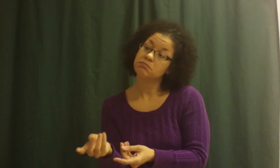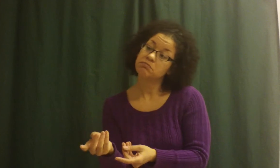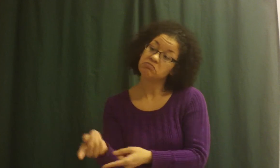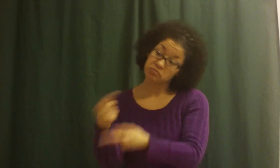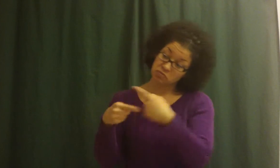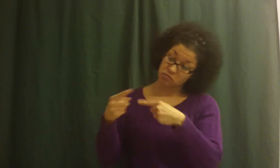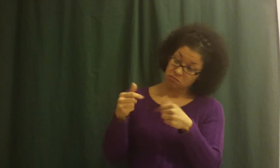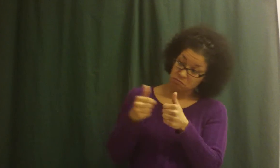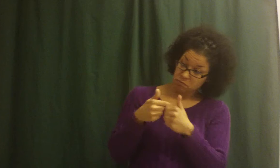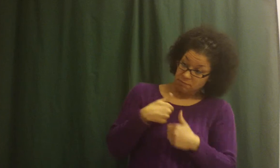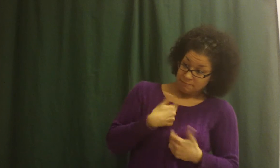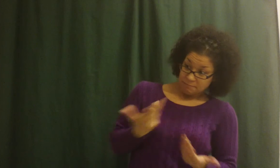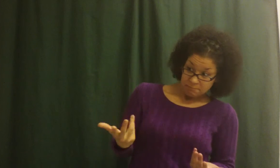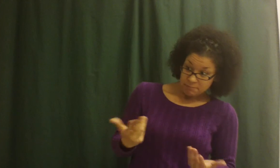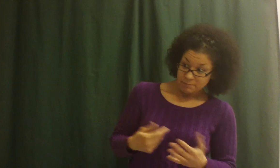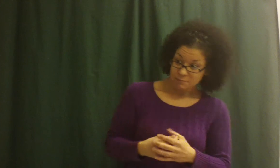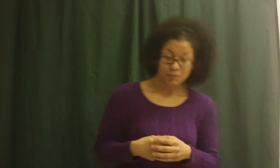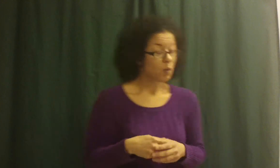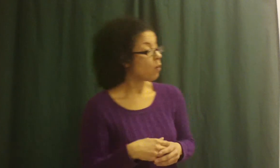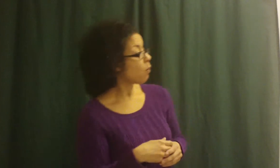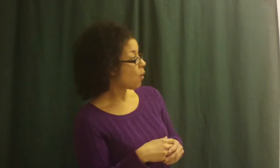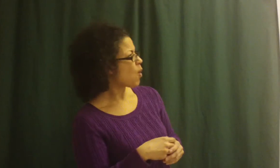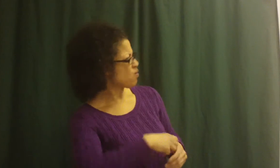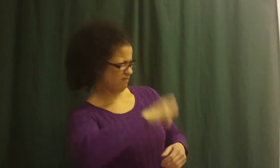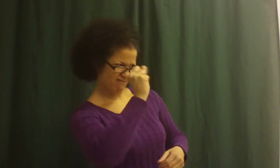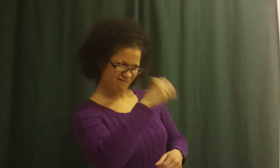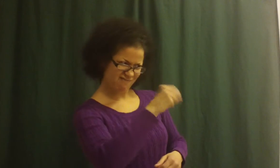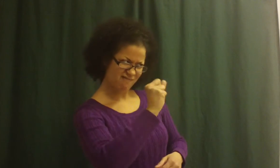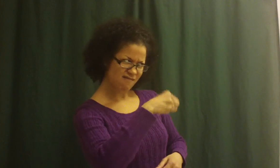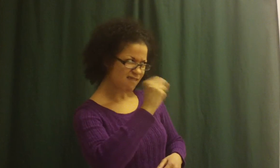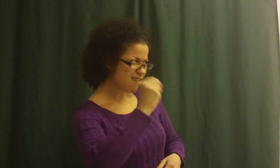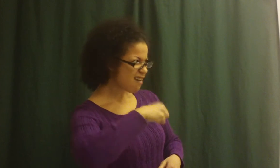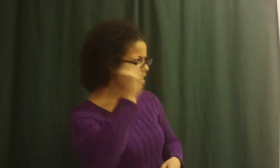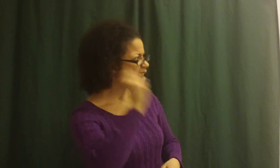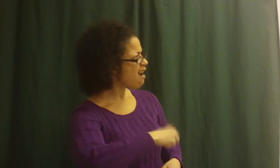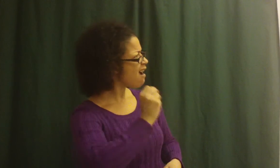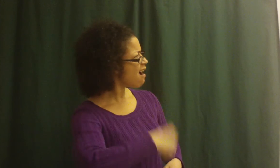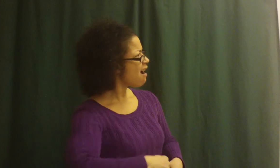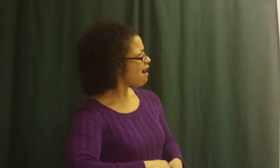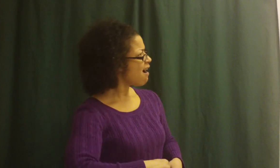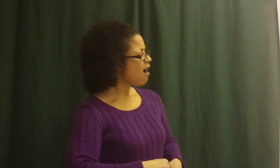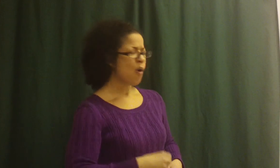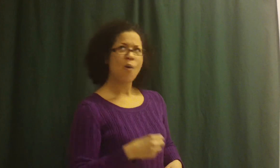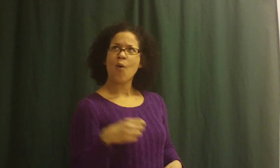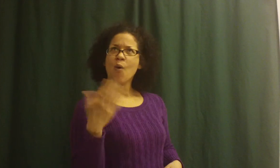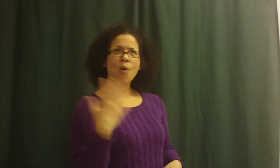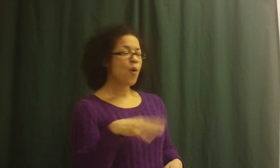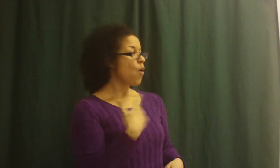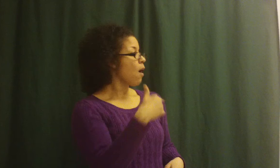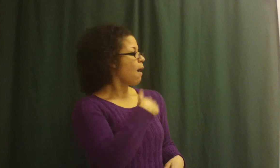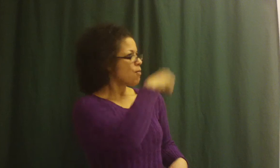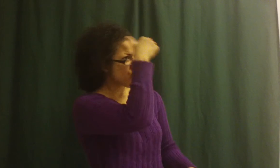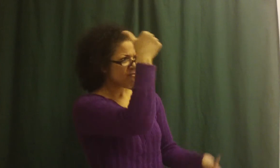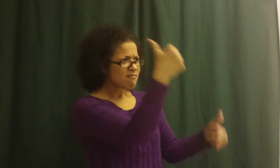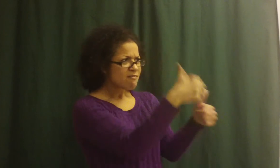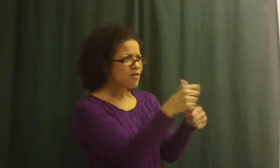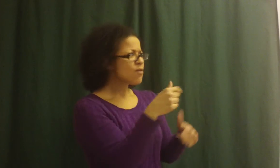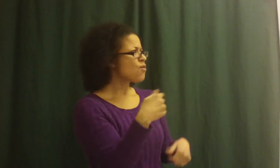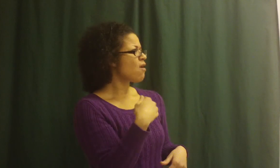said definitely. She talked about how much fun she had when she went and